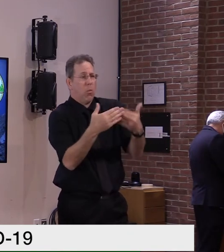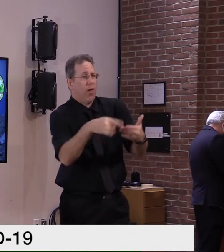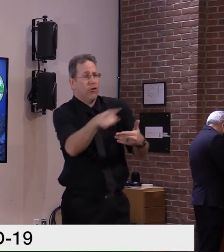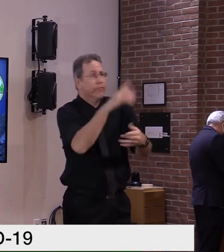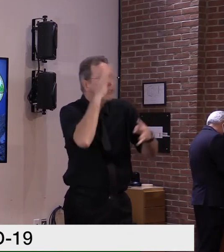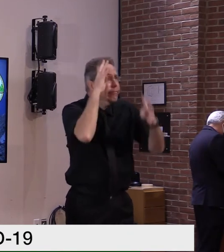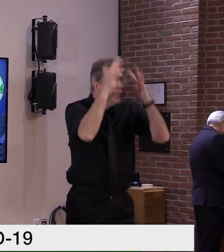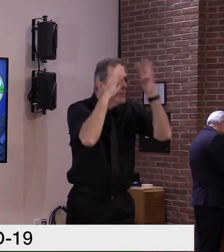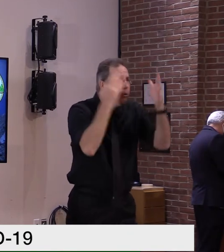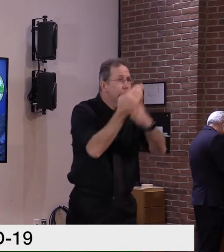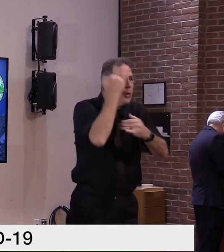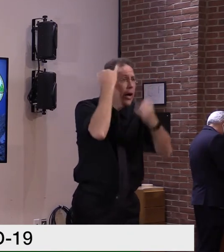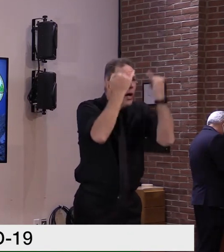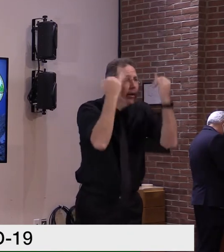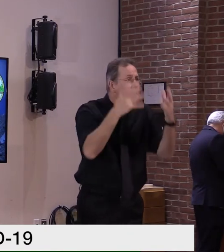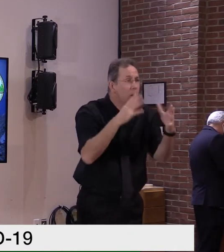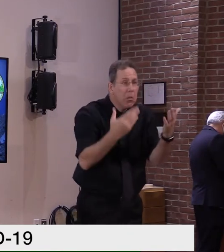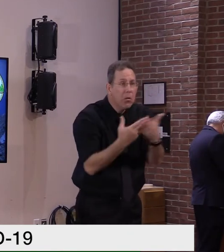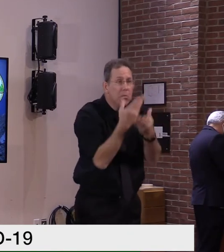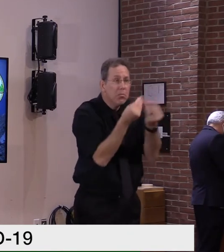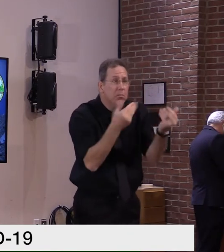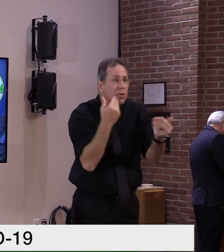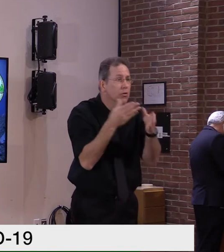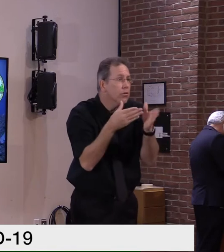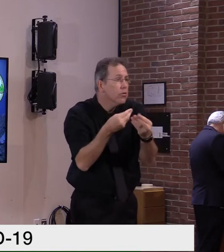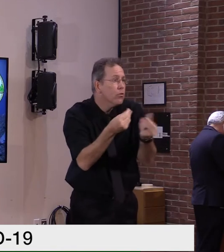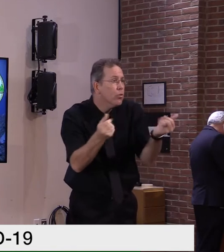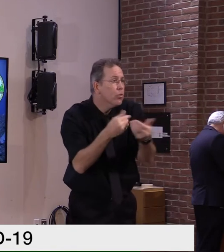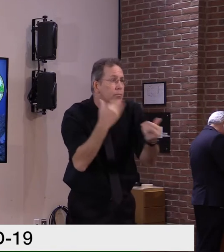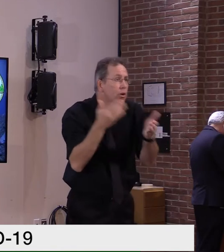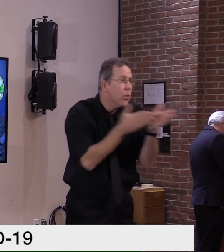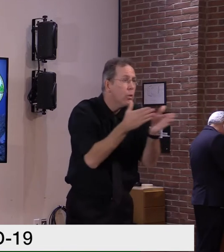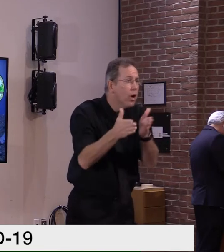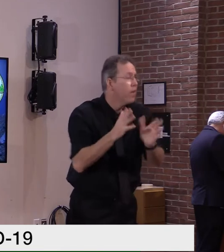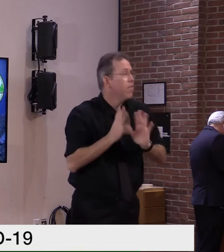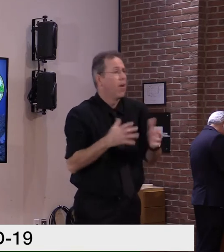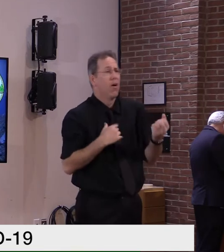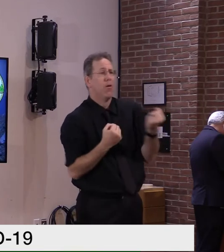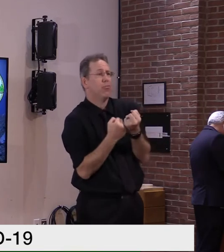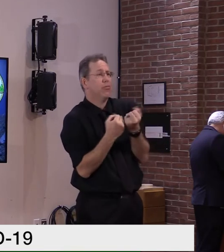the resources to continue to provide bridge funding. All right, great,